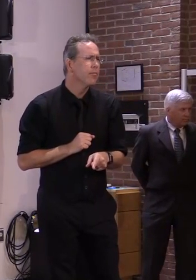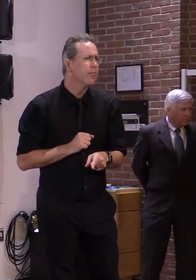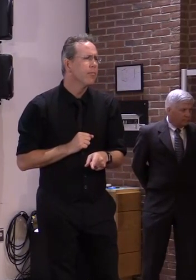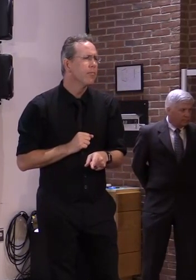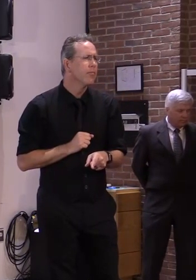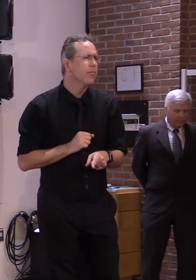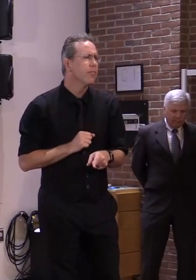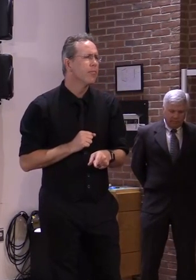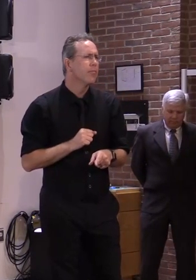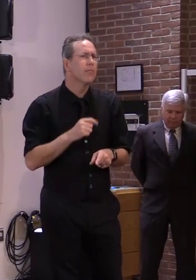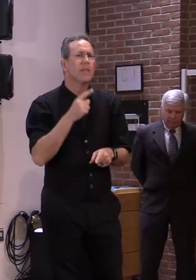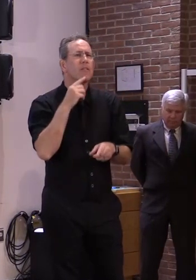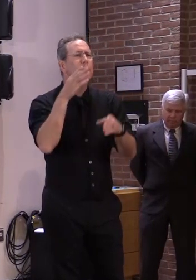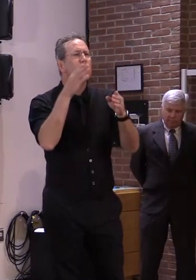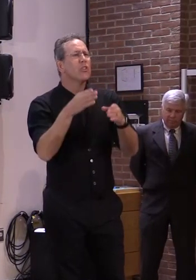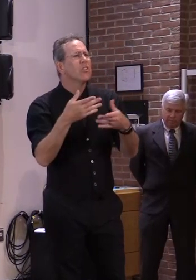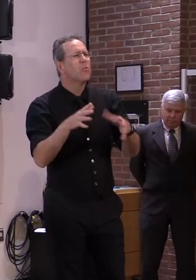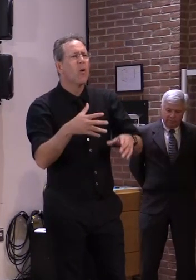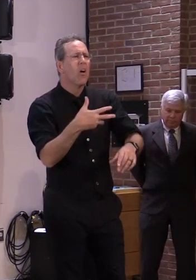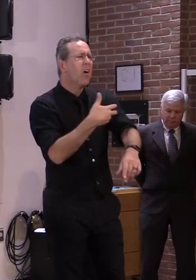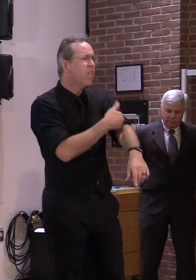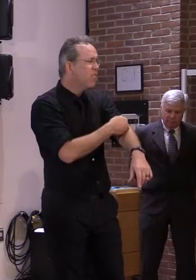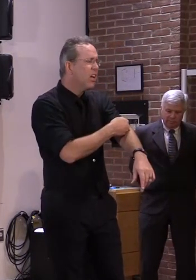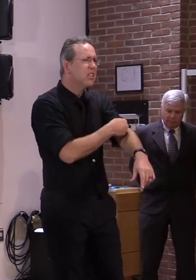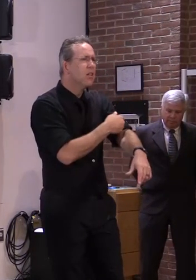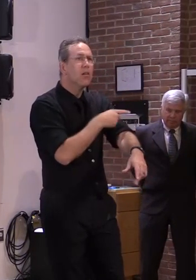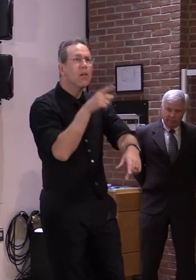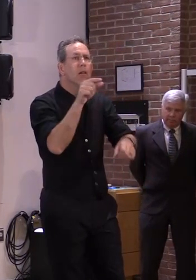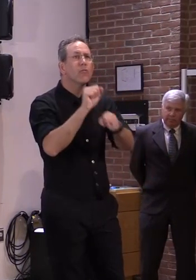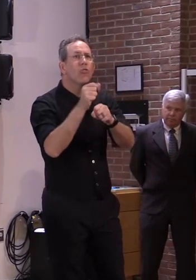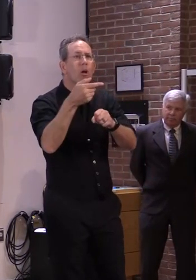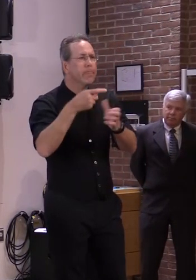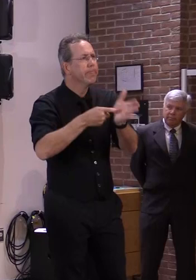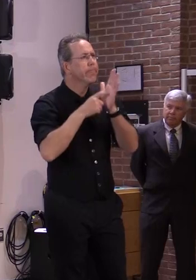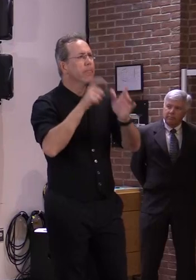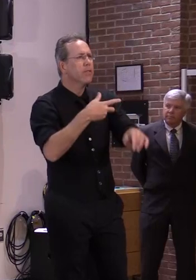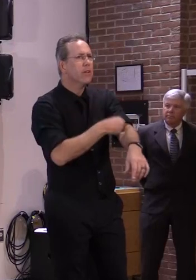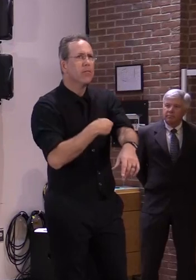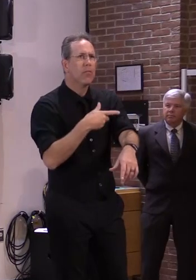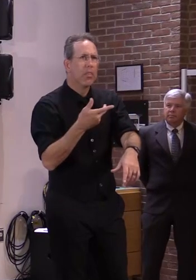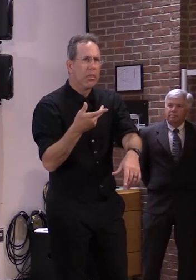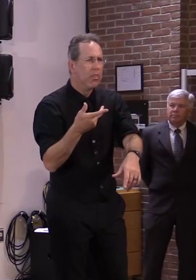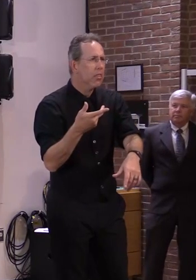they will lose their job. Will they receive unemployment?